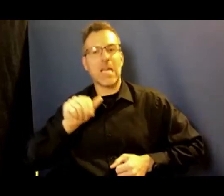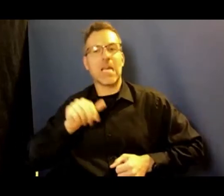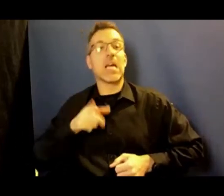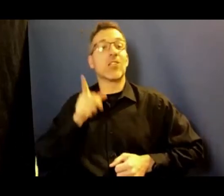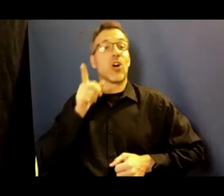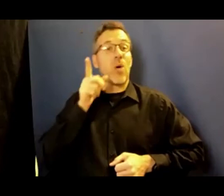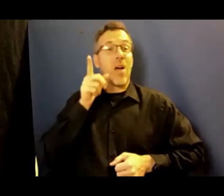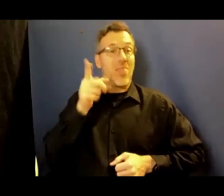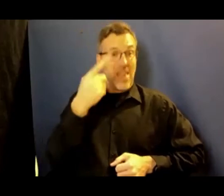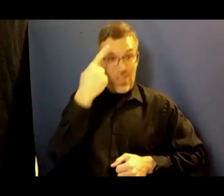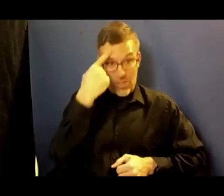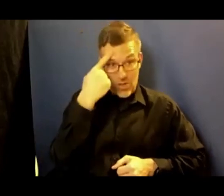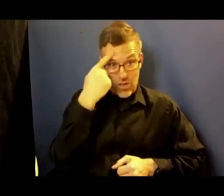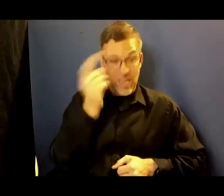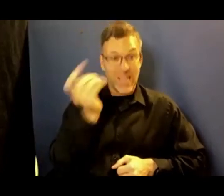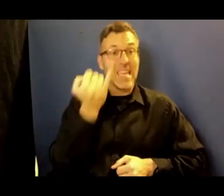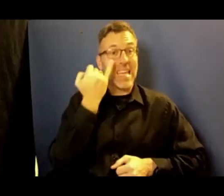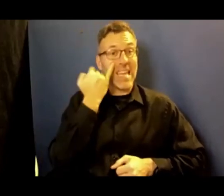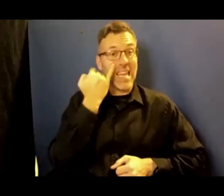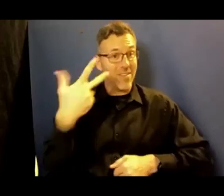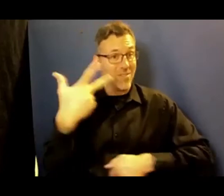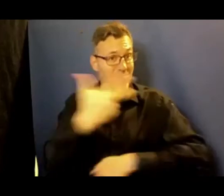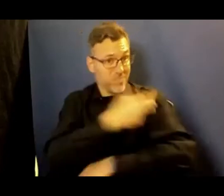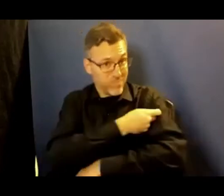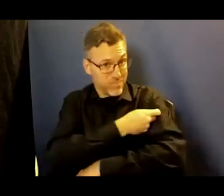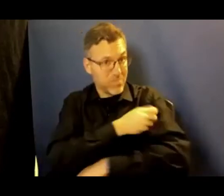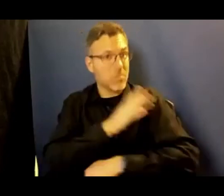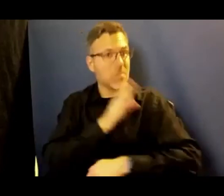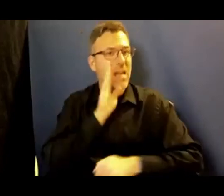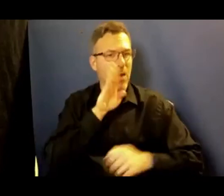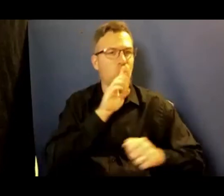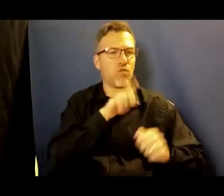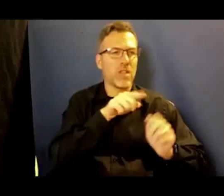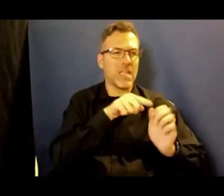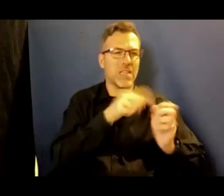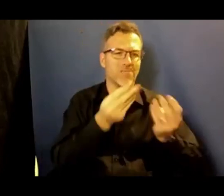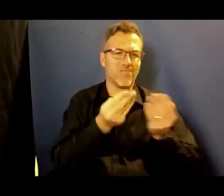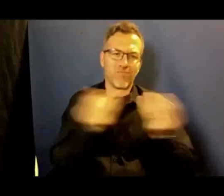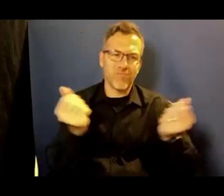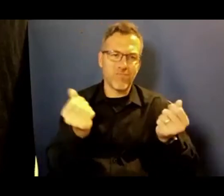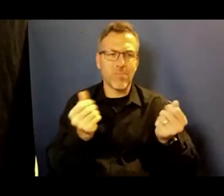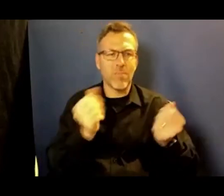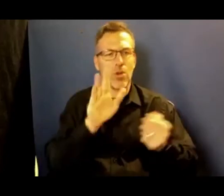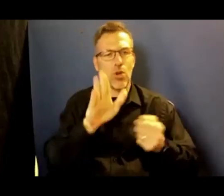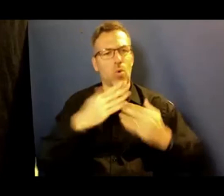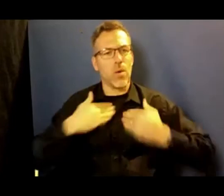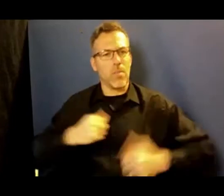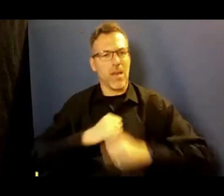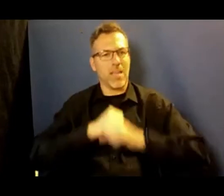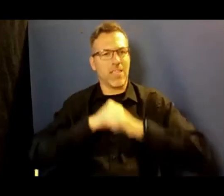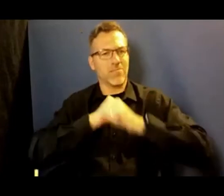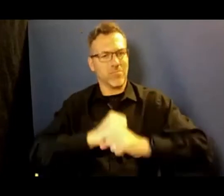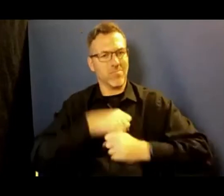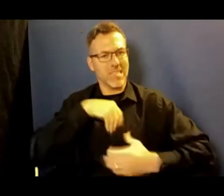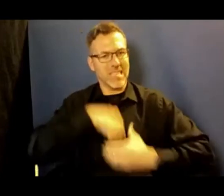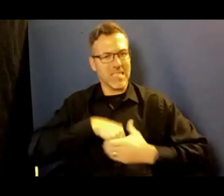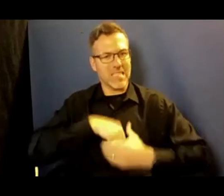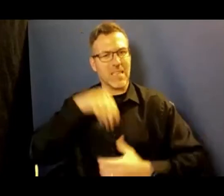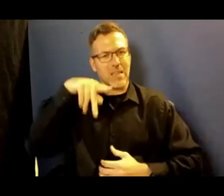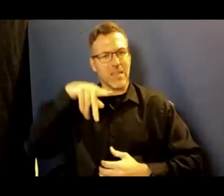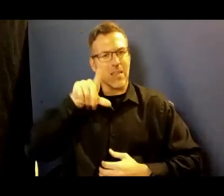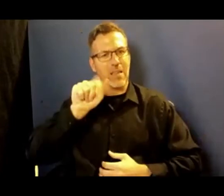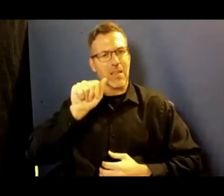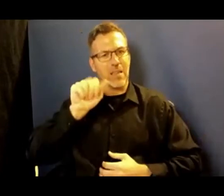And hence you will be sterile after that. That was all theory. In reality, the proteins are